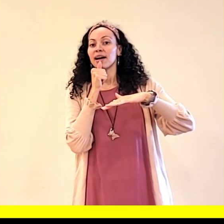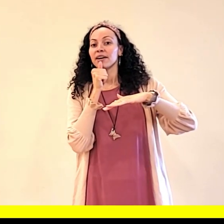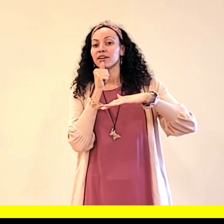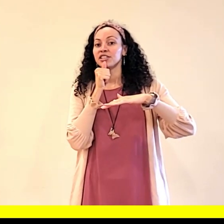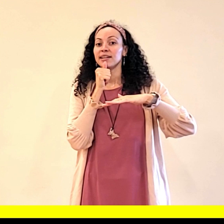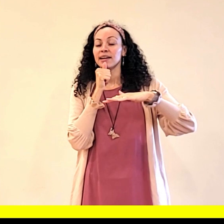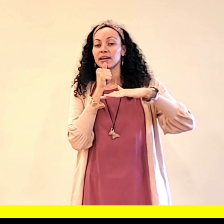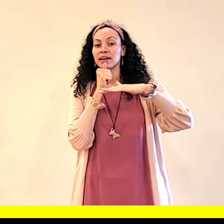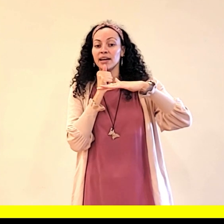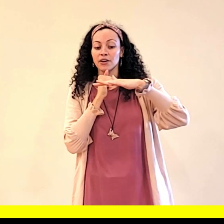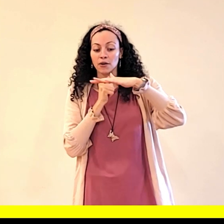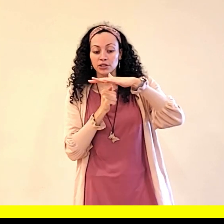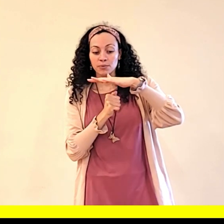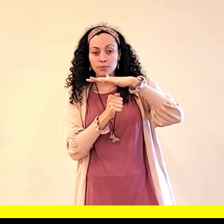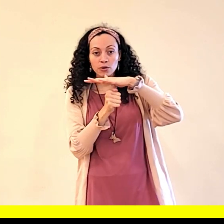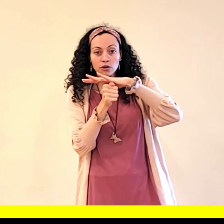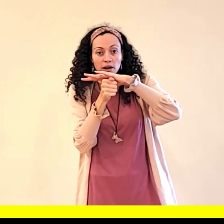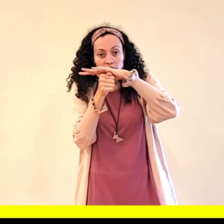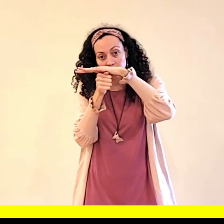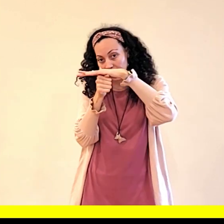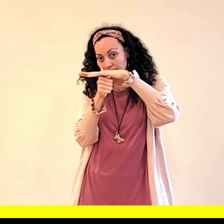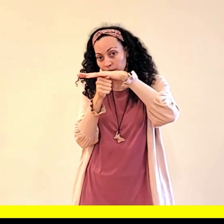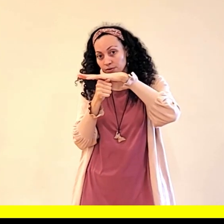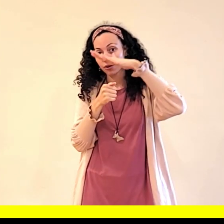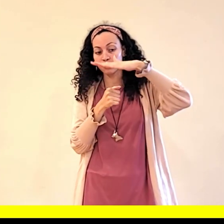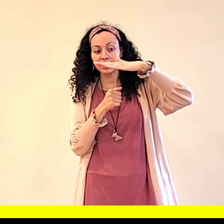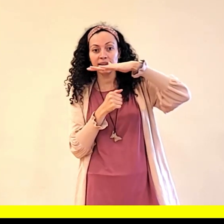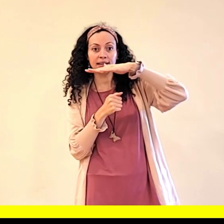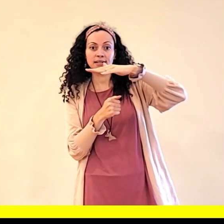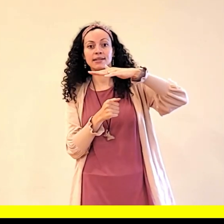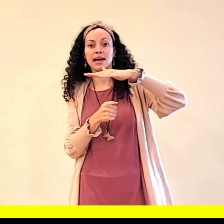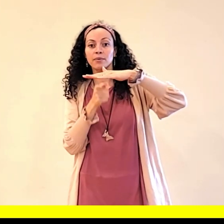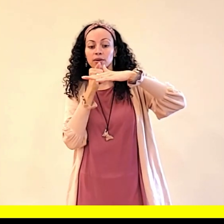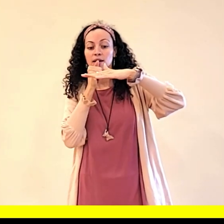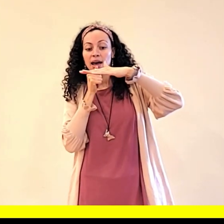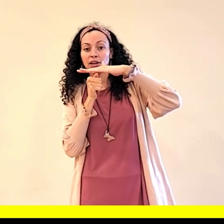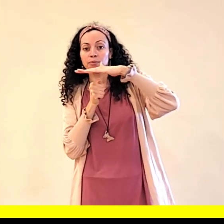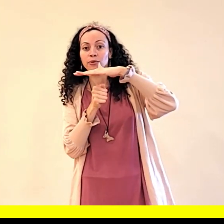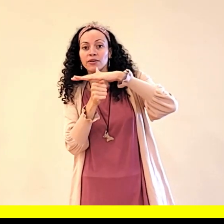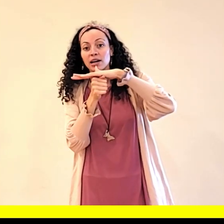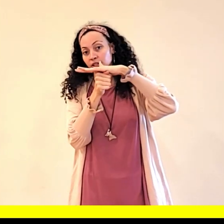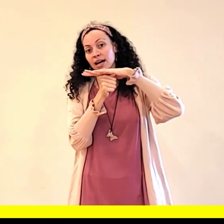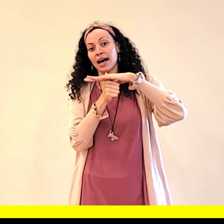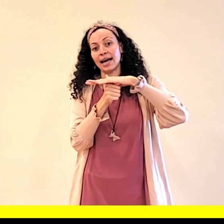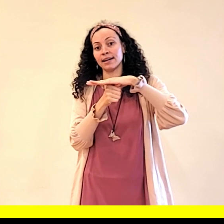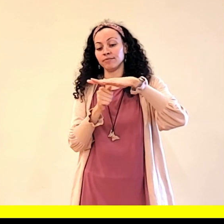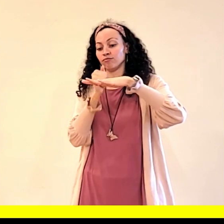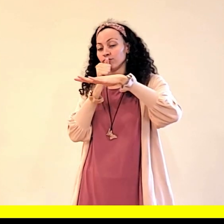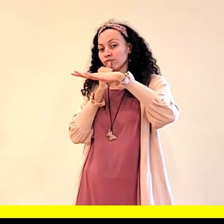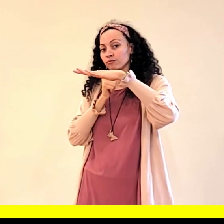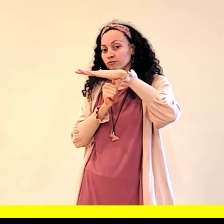going to start at your chin area and you're going to move under the table. So pretend like this is a table and you're moving under to